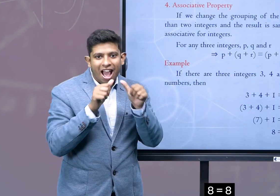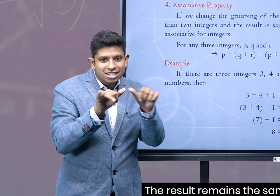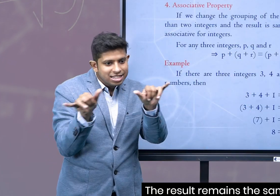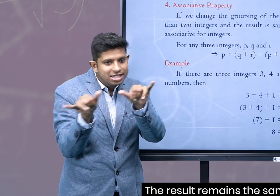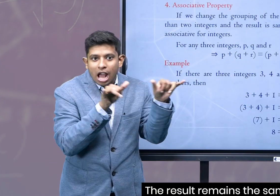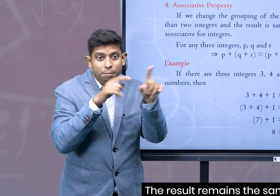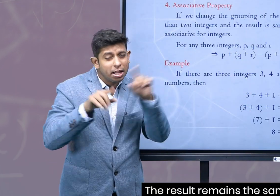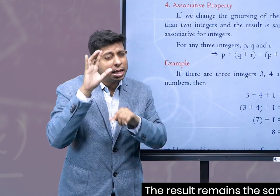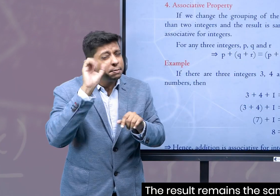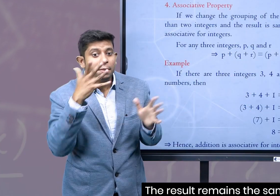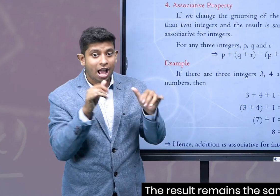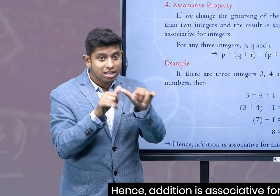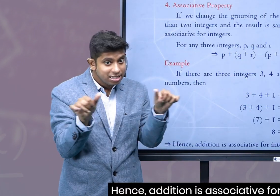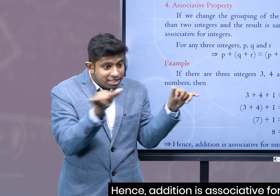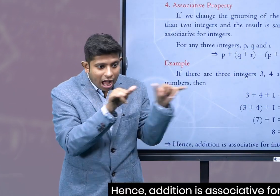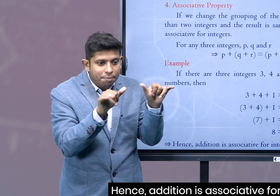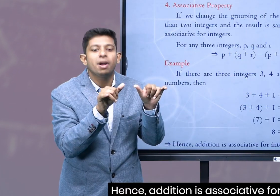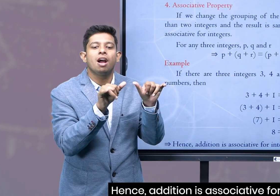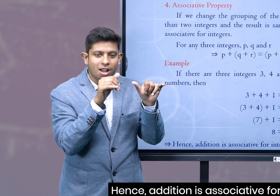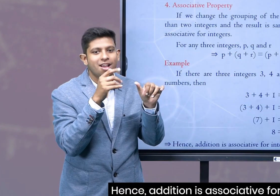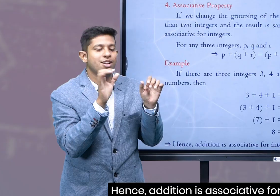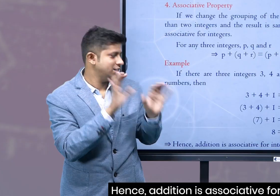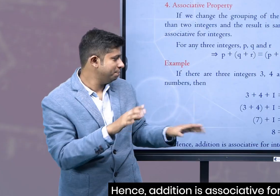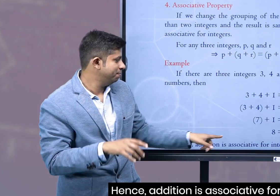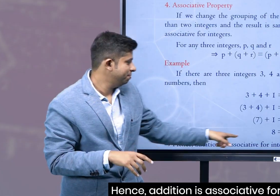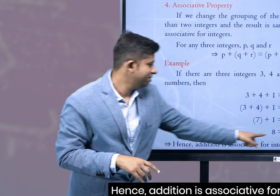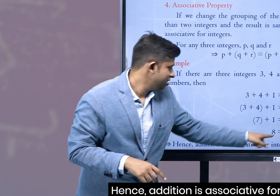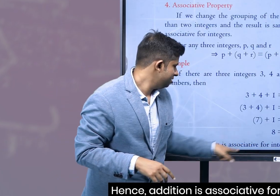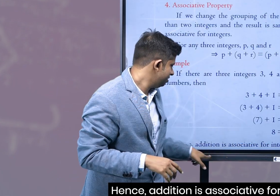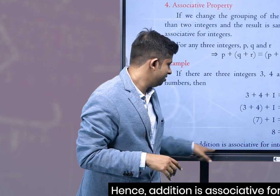The result remains the same, hence addition is associative for integers.